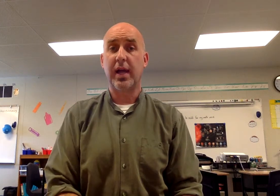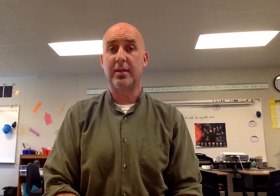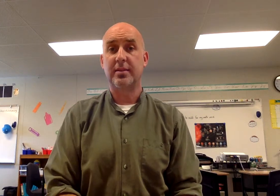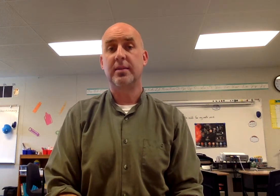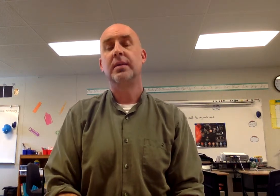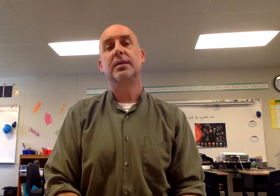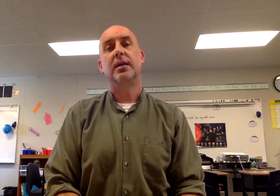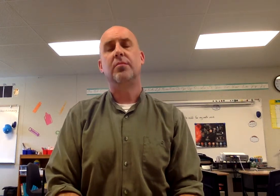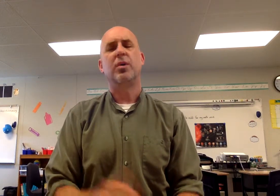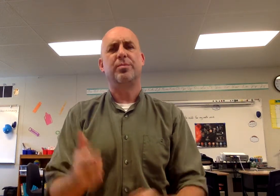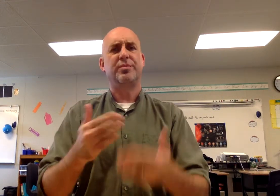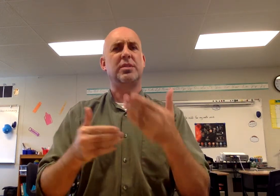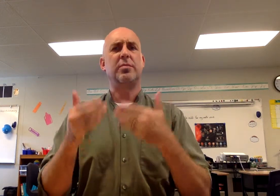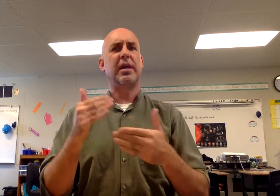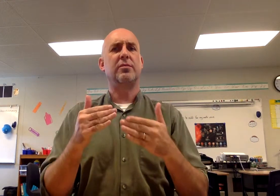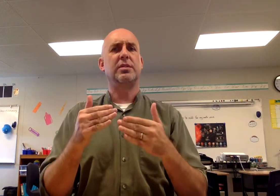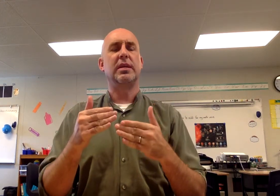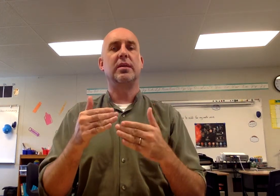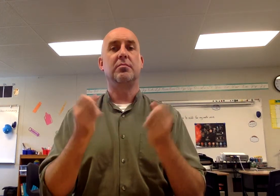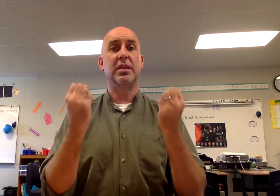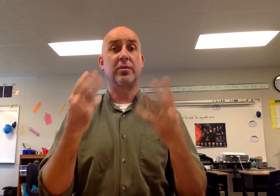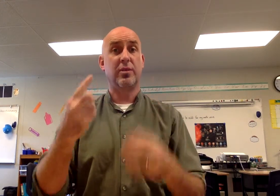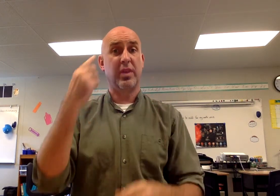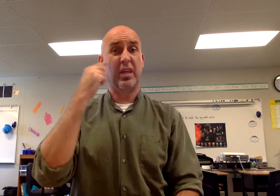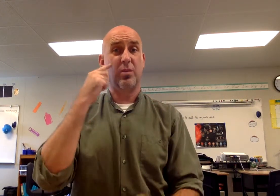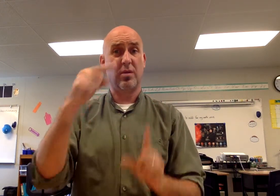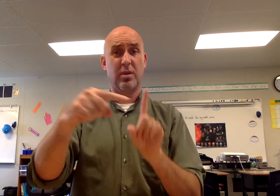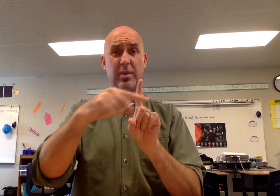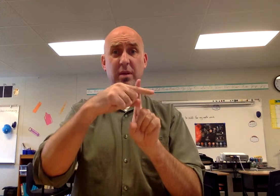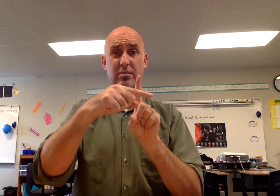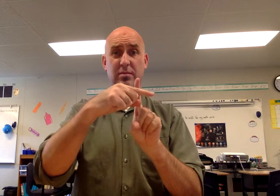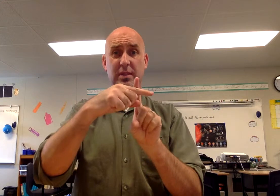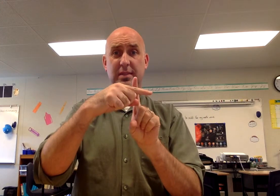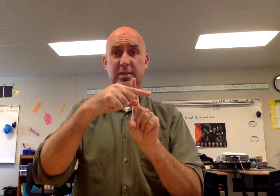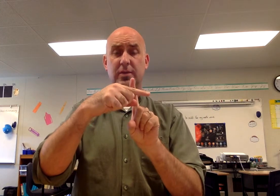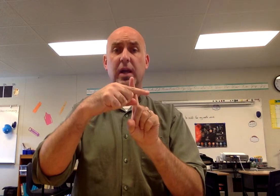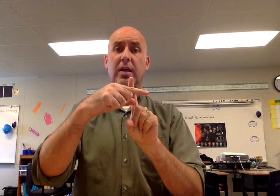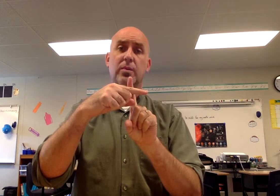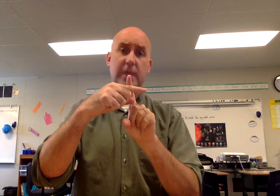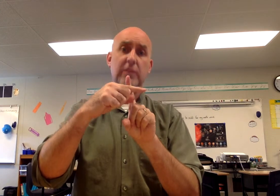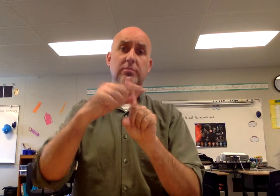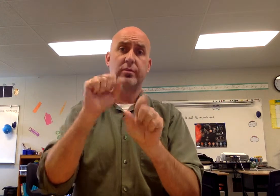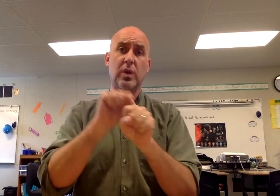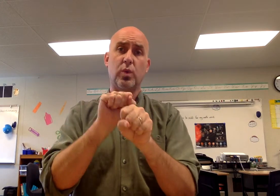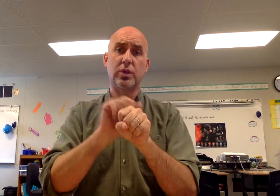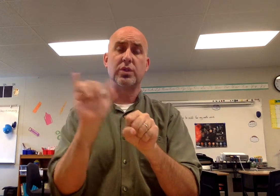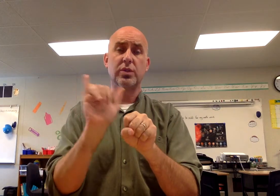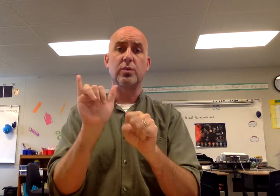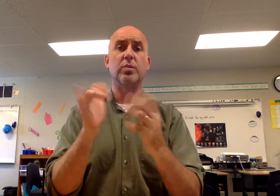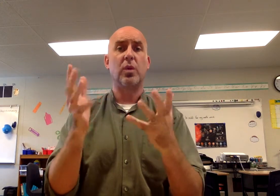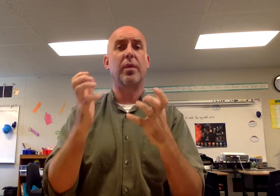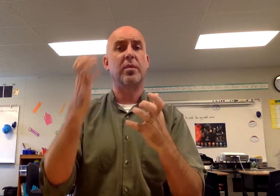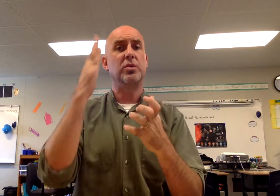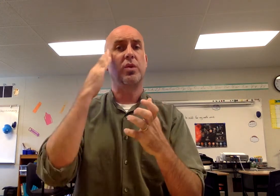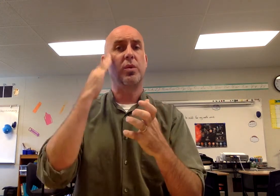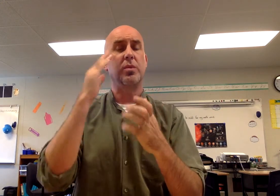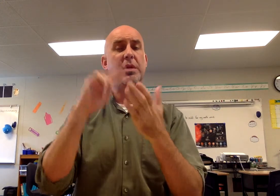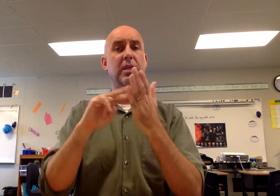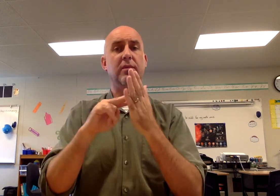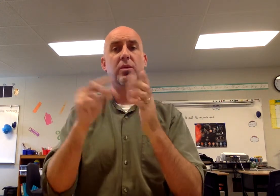subtract. Just to back up for a second, many of you are thinking, well, what about this for add? Well, that works too, but I want them to know the meaning of the